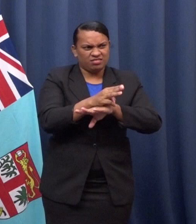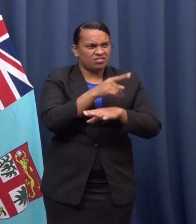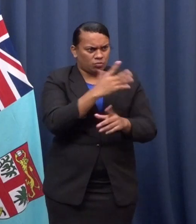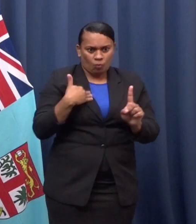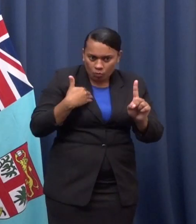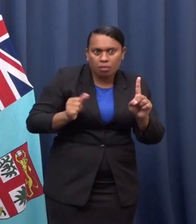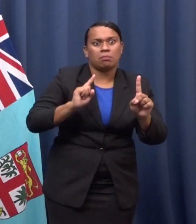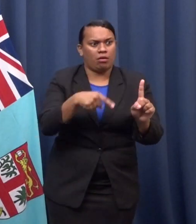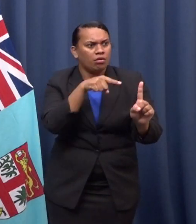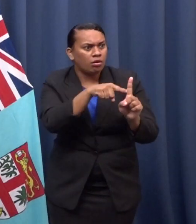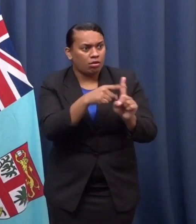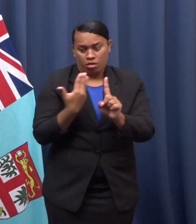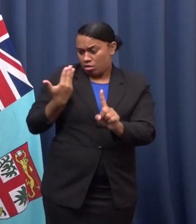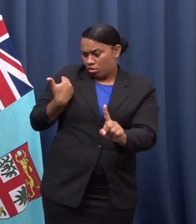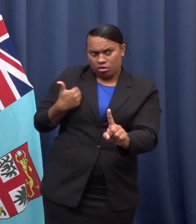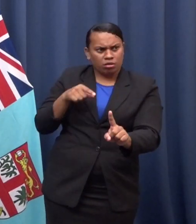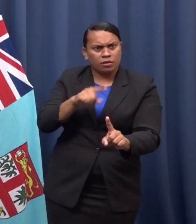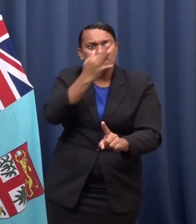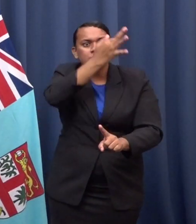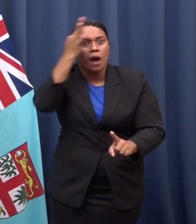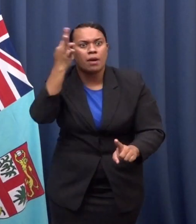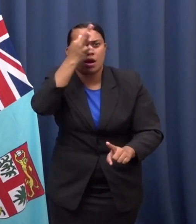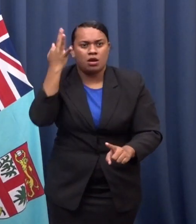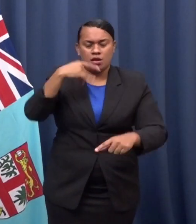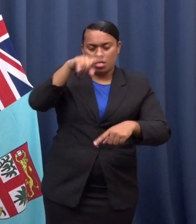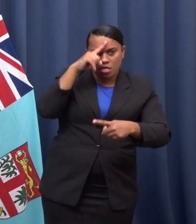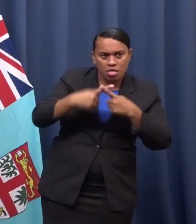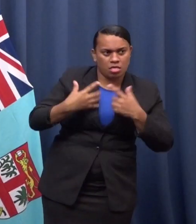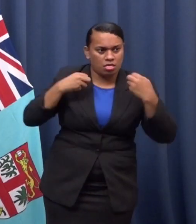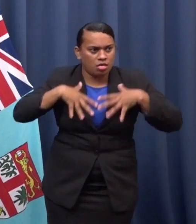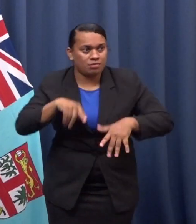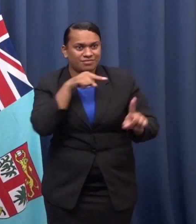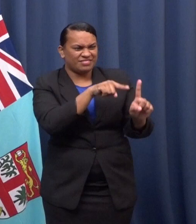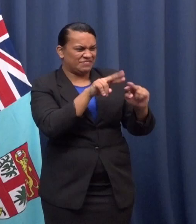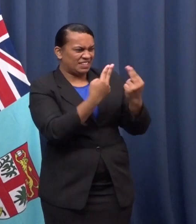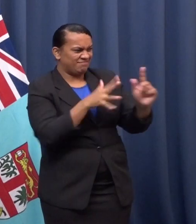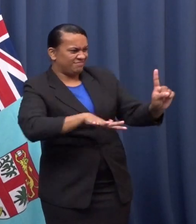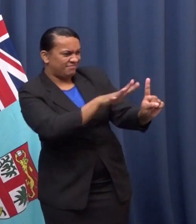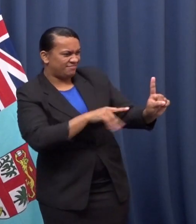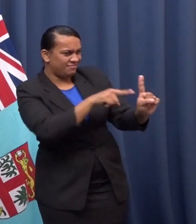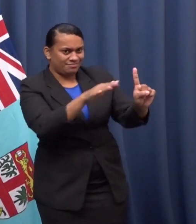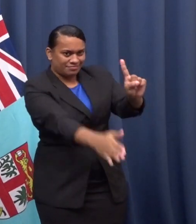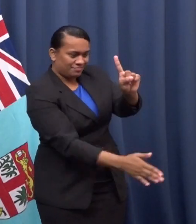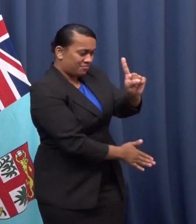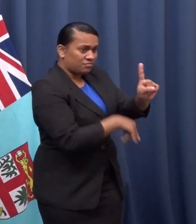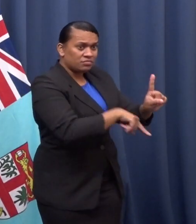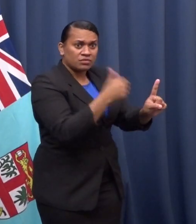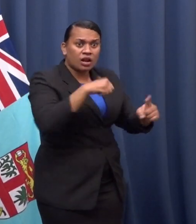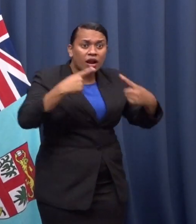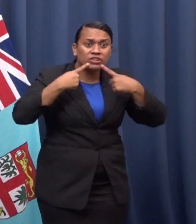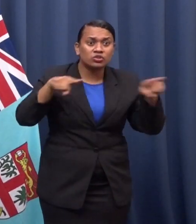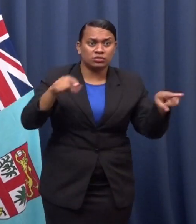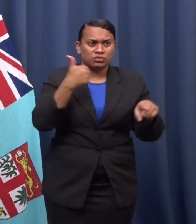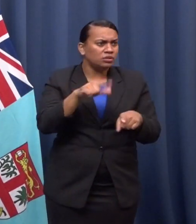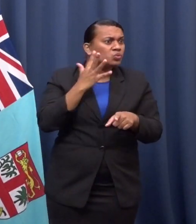fever. So he was in isolation with the rest of the members of the family. As you remember, on the day that